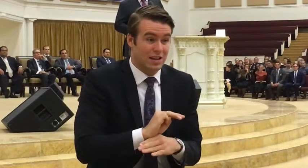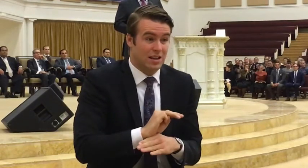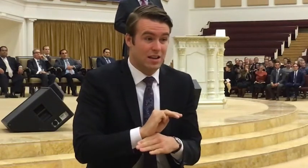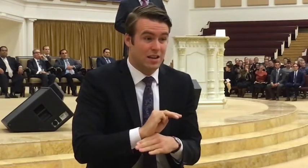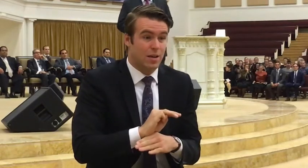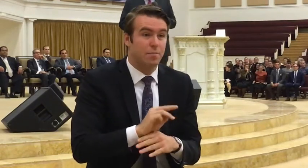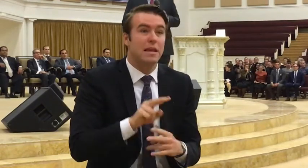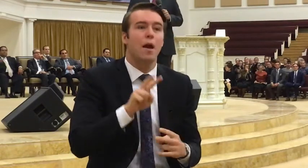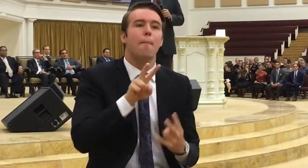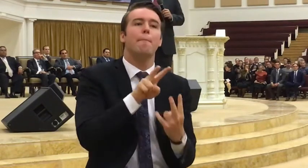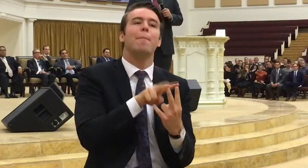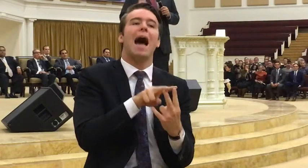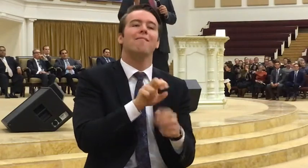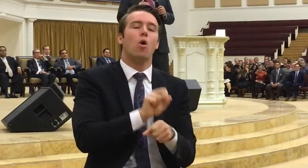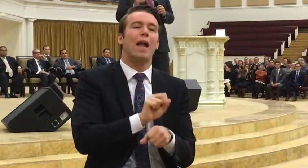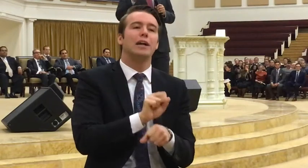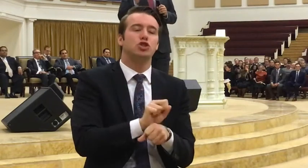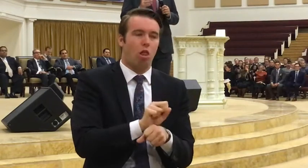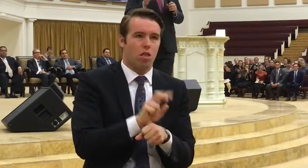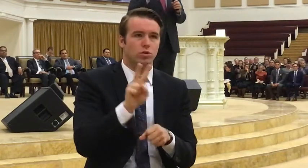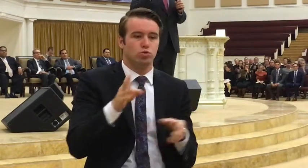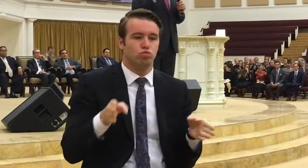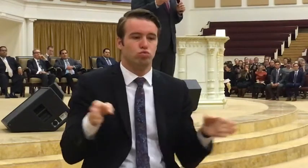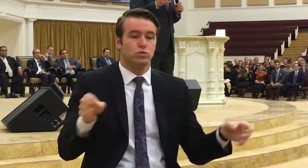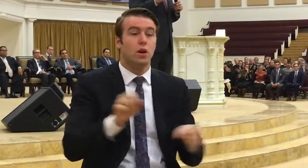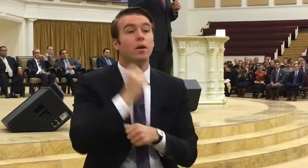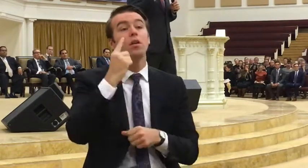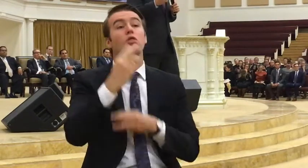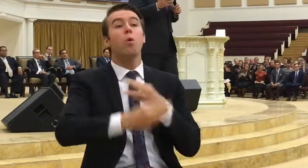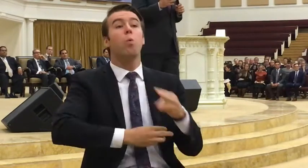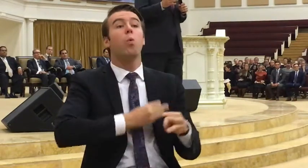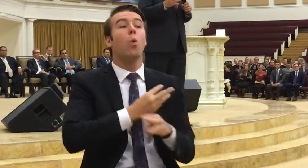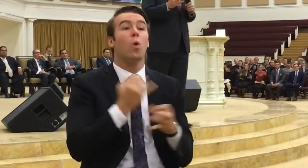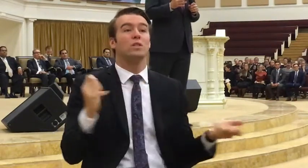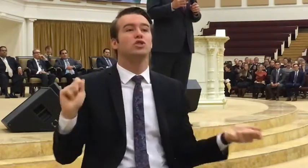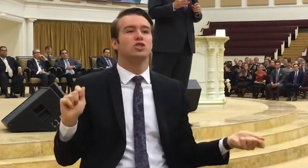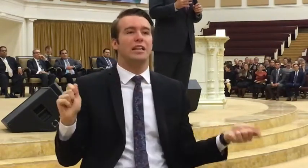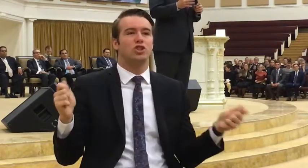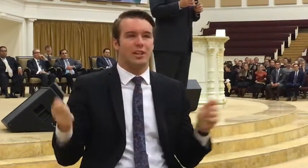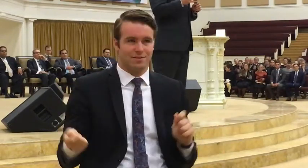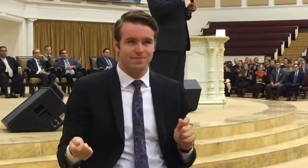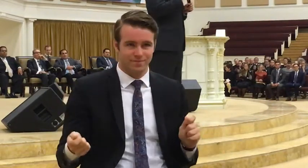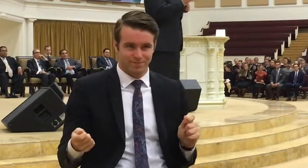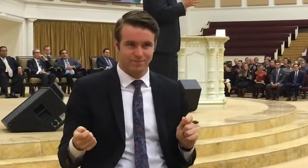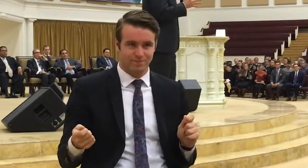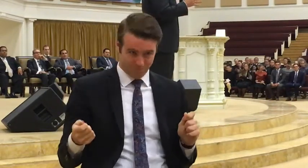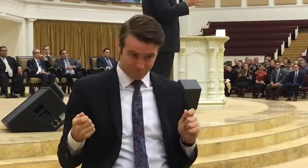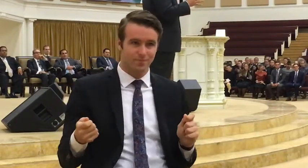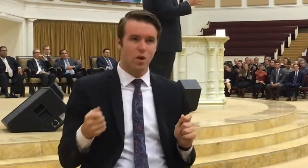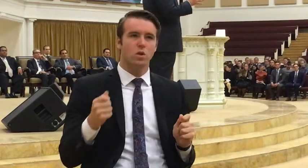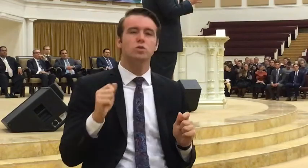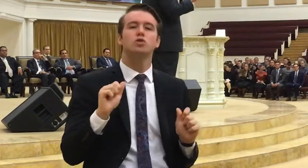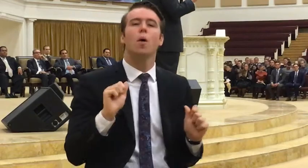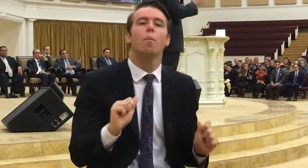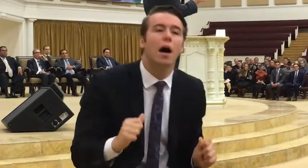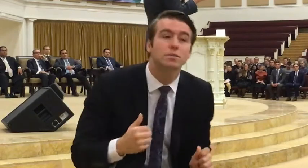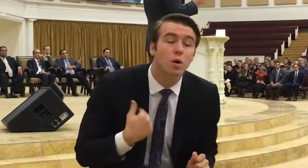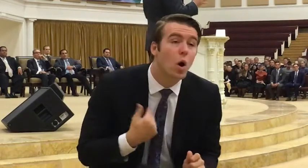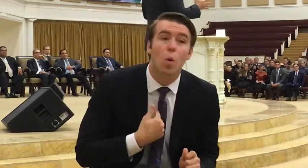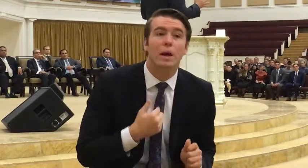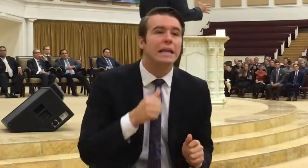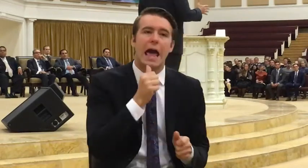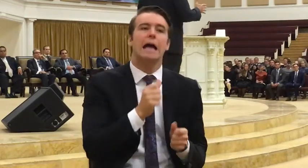bivocational. The urbanization of the world is changing. And probably we haven't